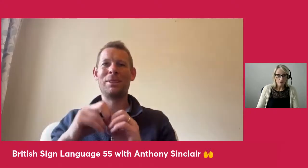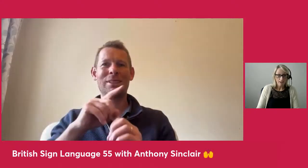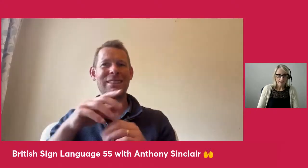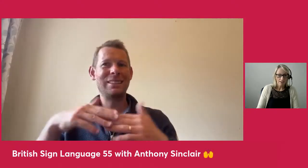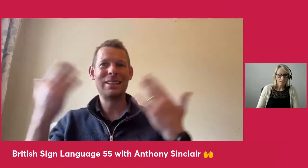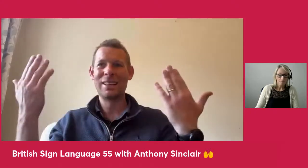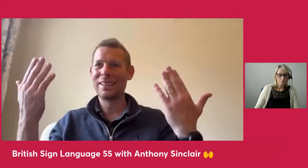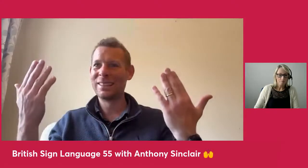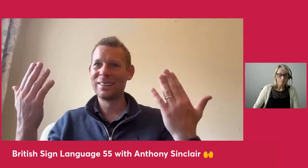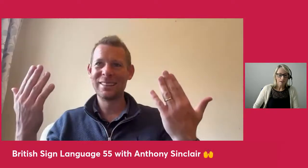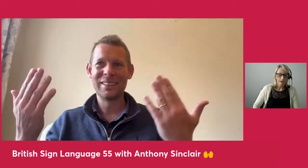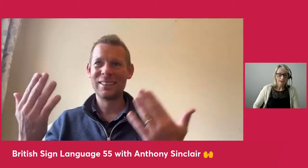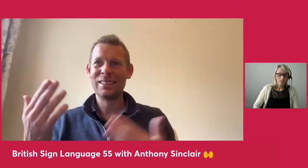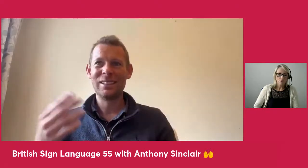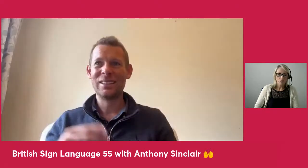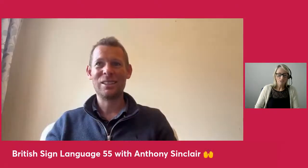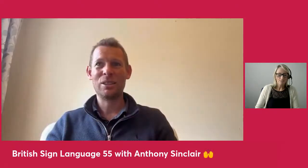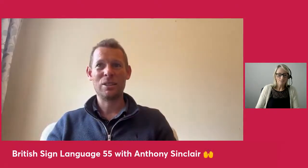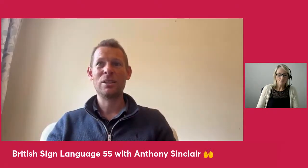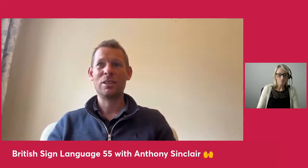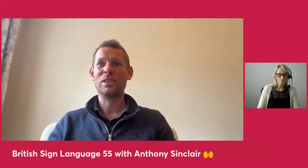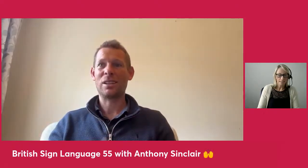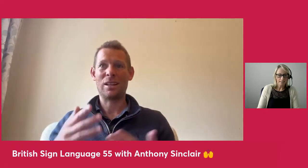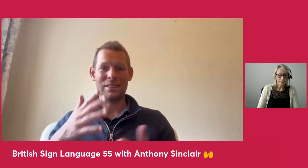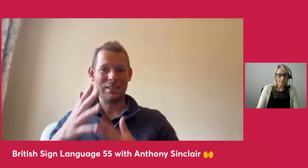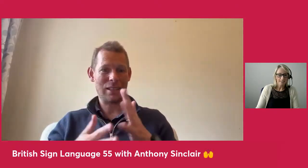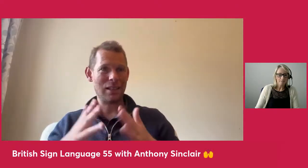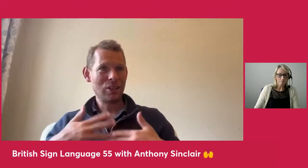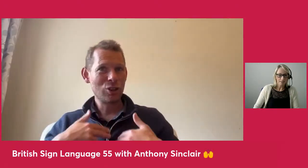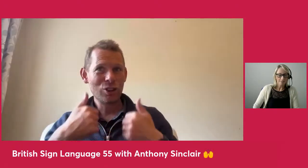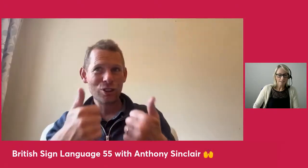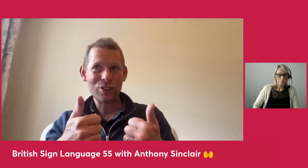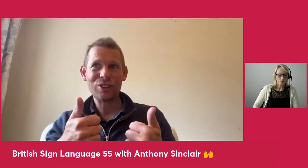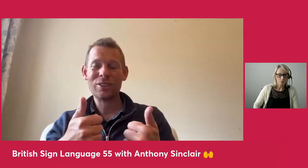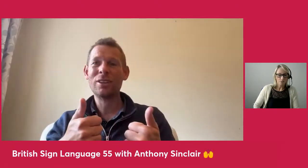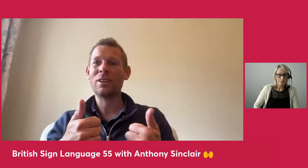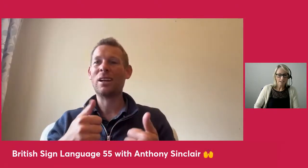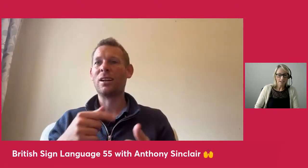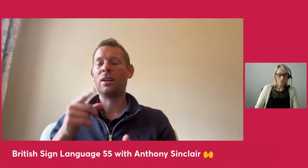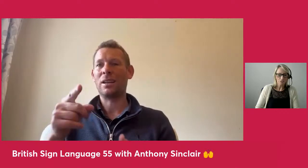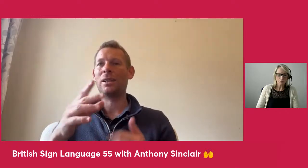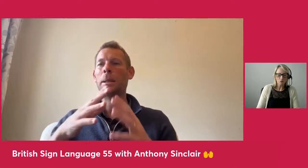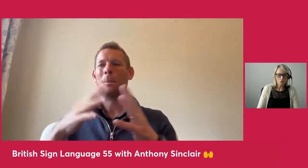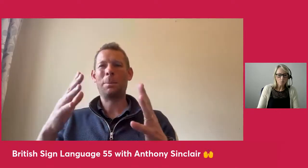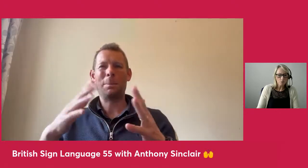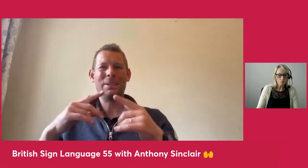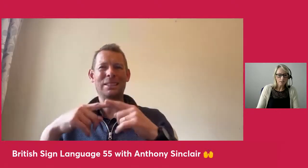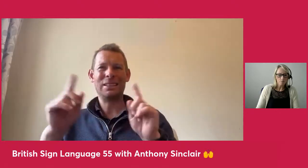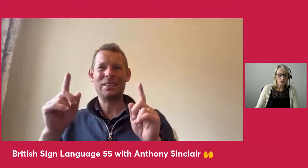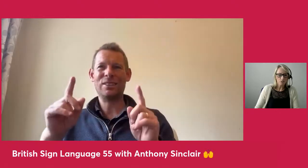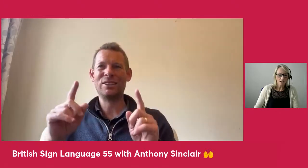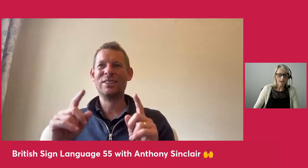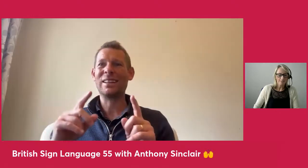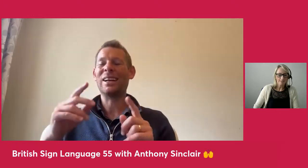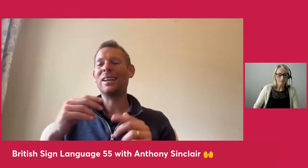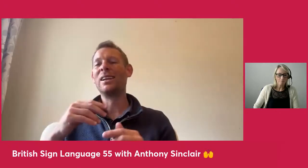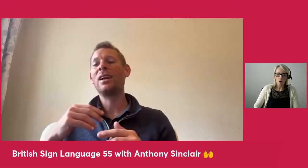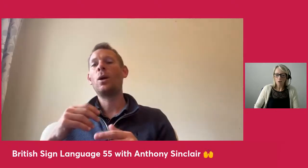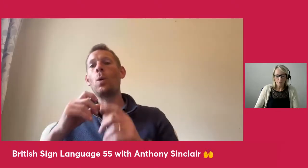other. And it just really made the deaf person's day, just for someone to be able